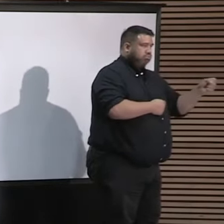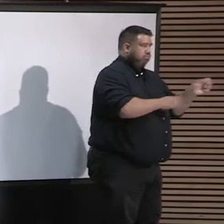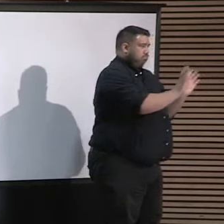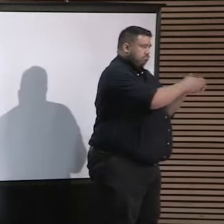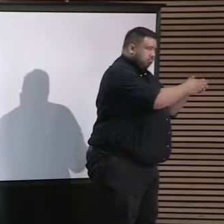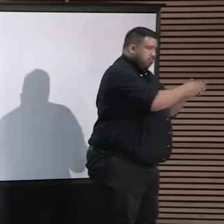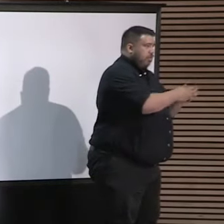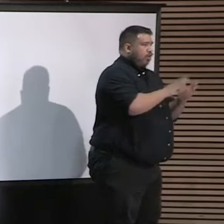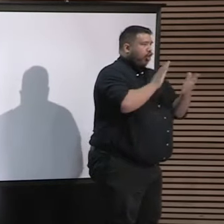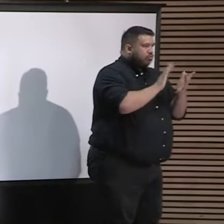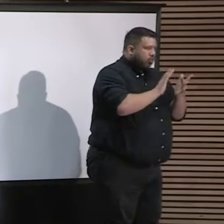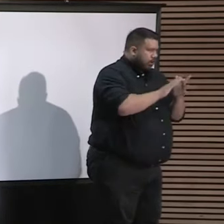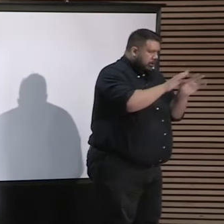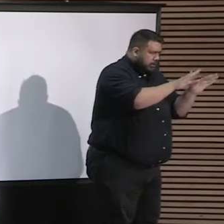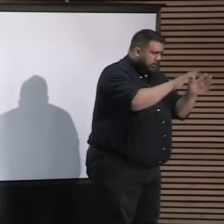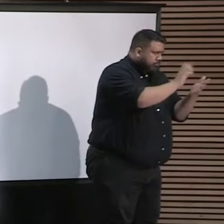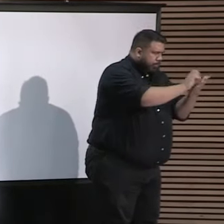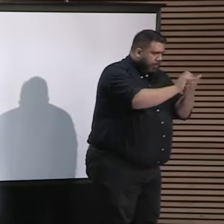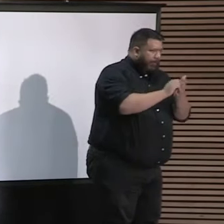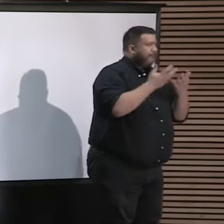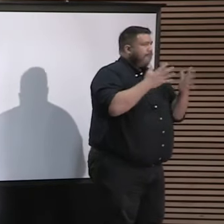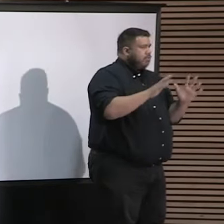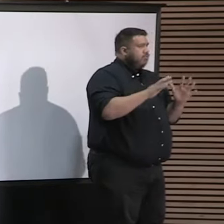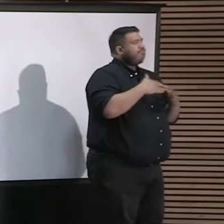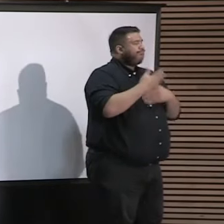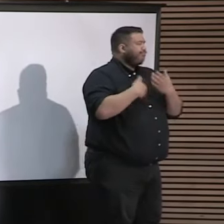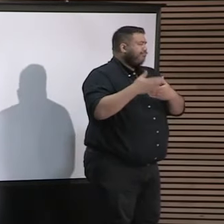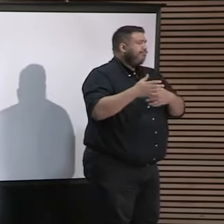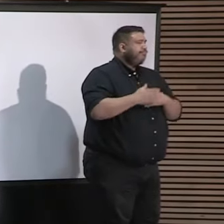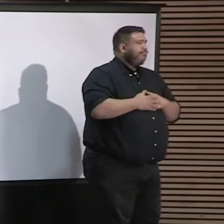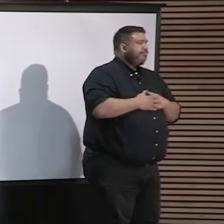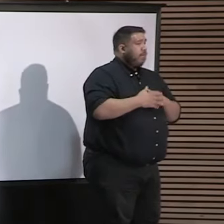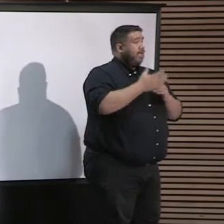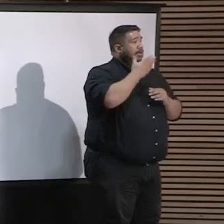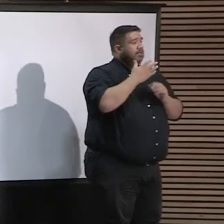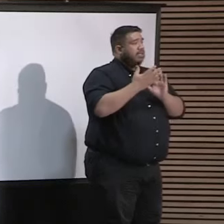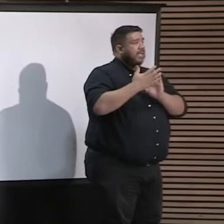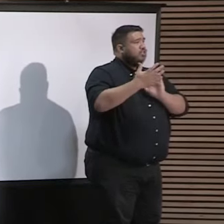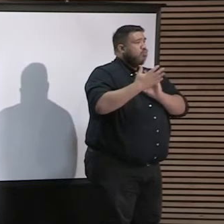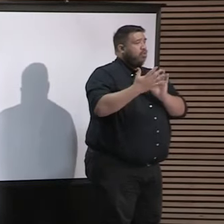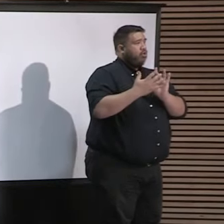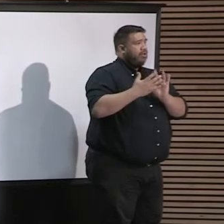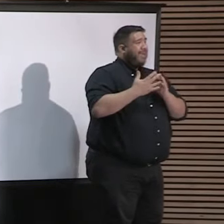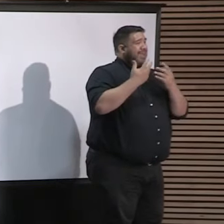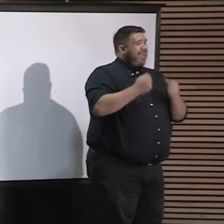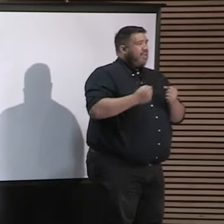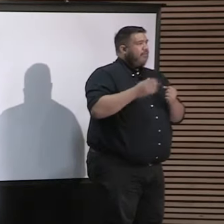contacts identified, and so on. And there is a number of casual contacts from a church service, which is in the